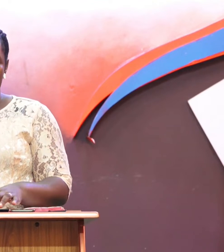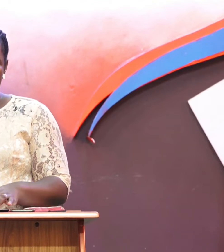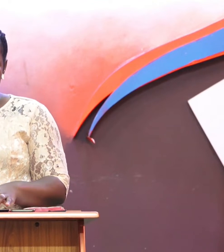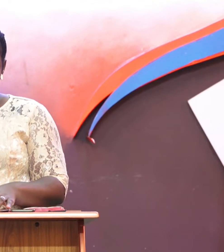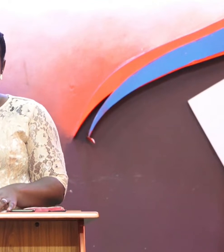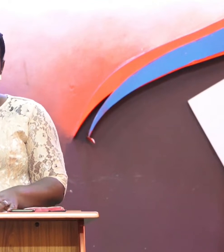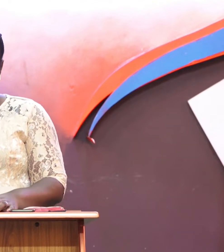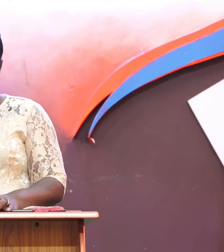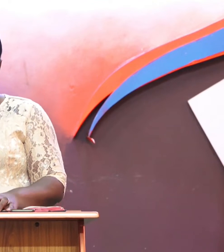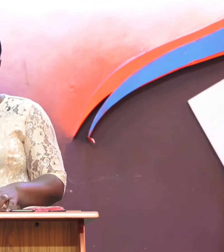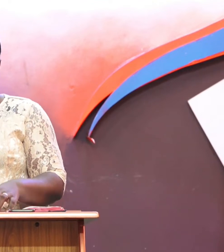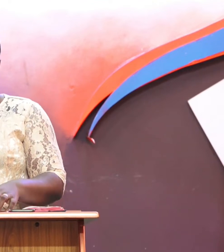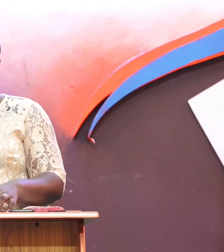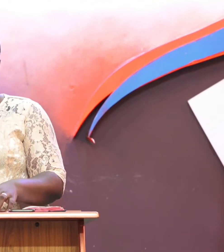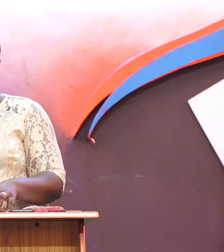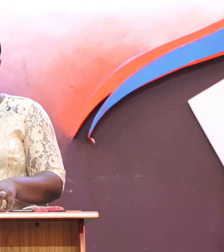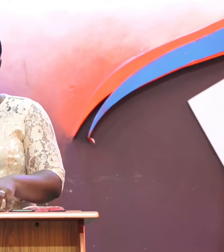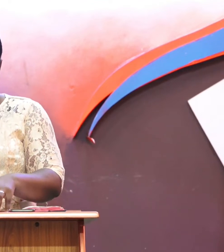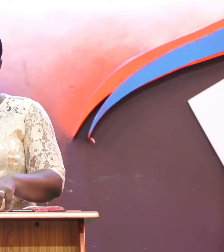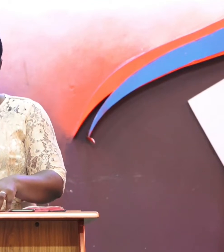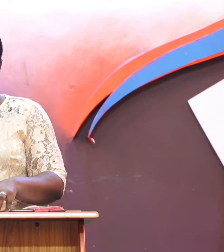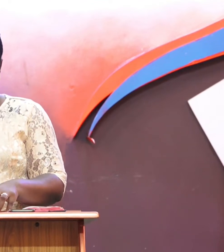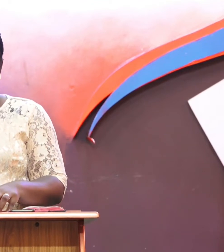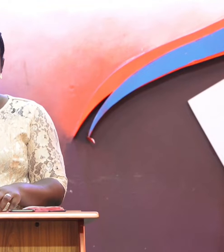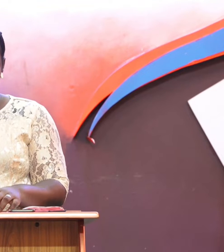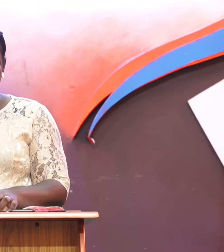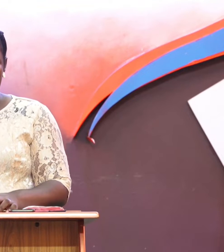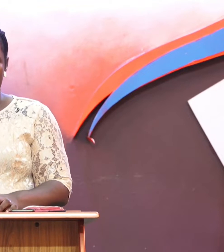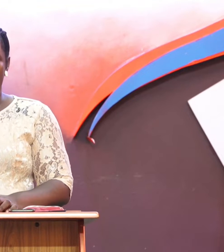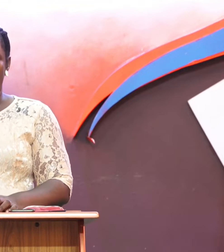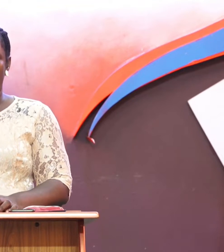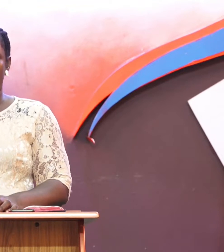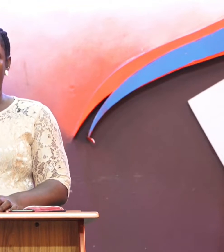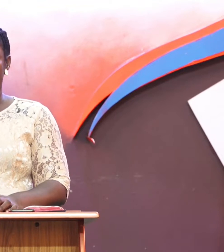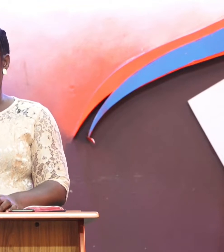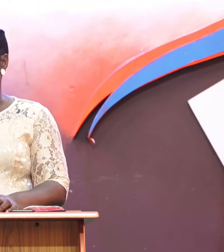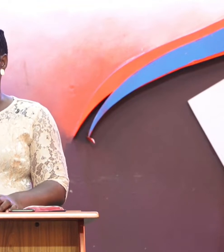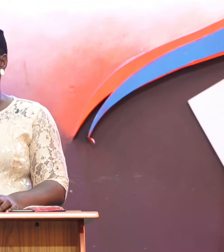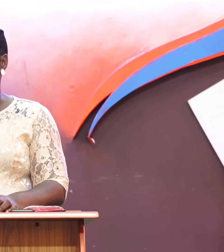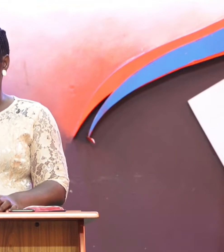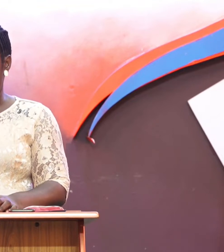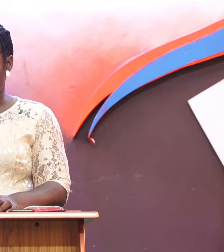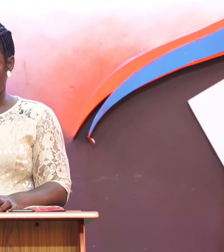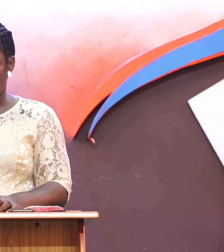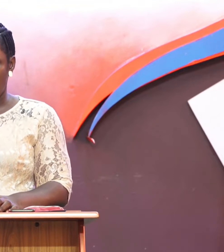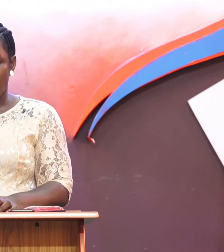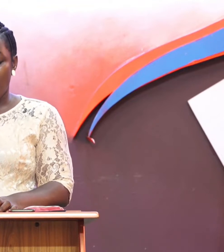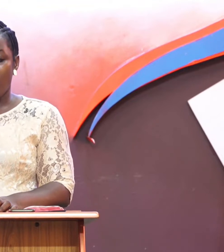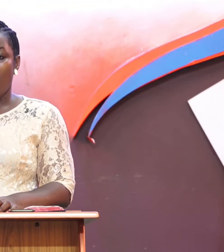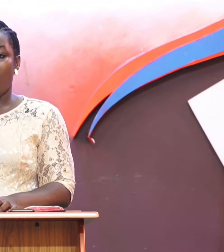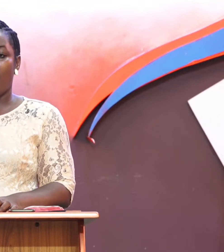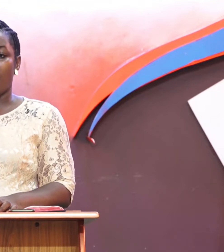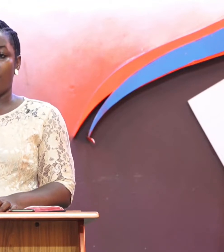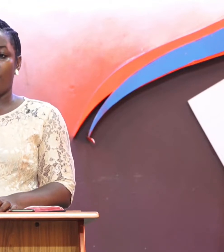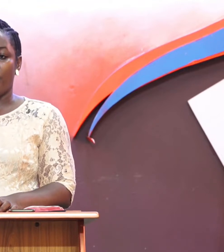buno obw'omuntu w'omunda. To follow this ministry of the inner man. Wano ku United Christian Center. Here at United